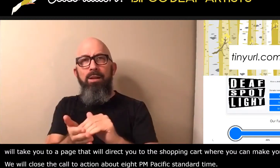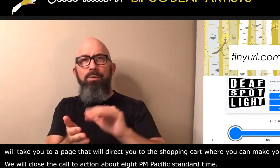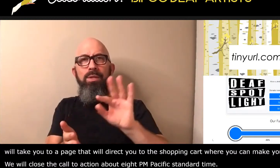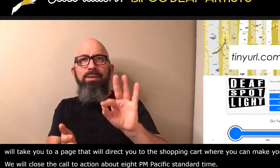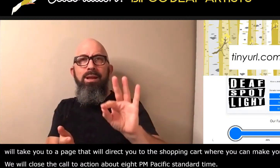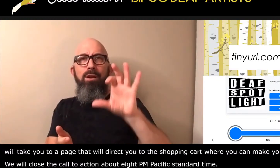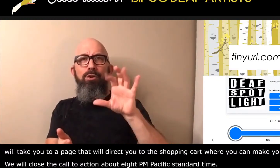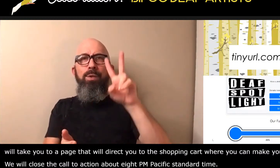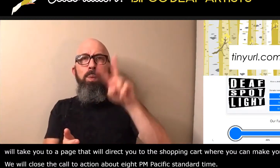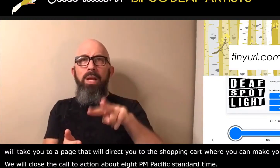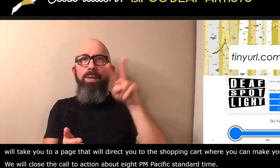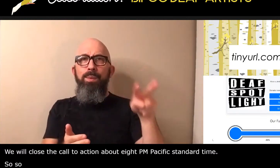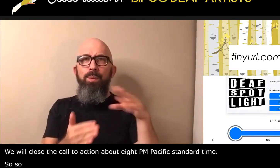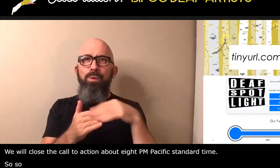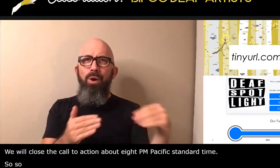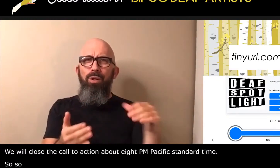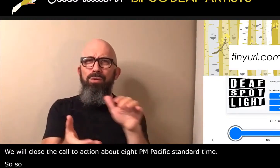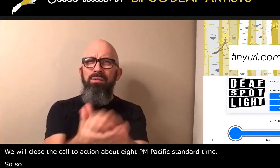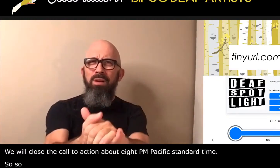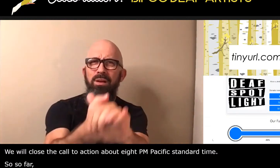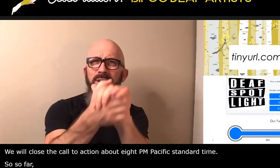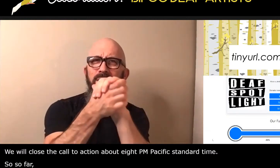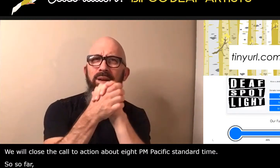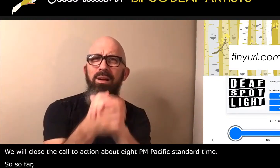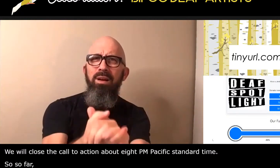So far we have